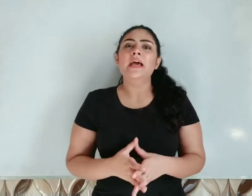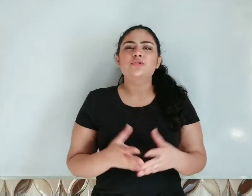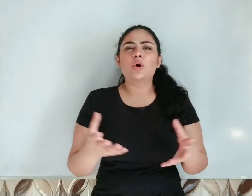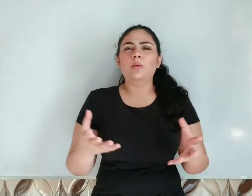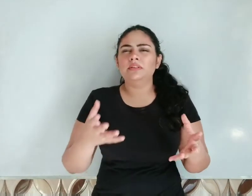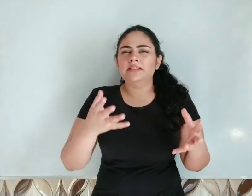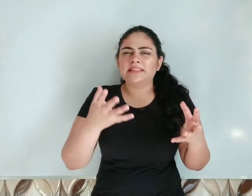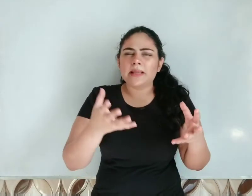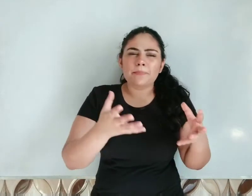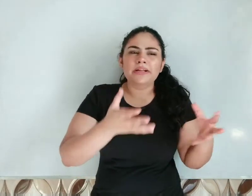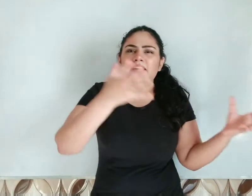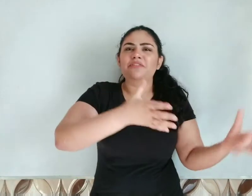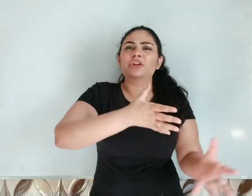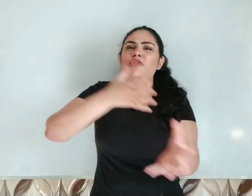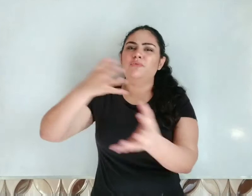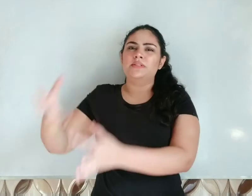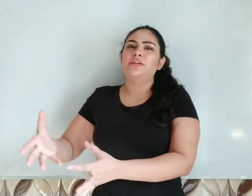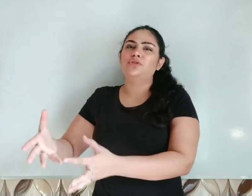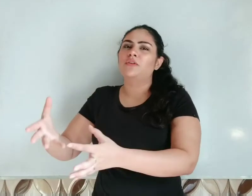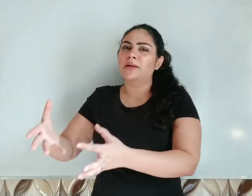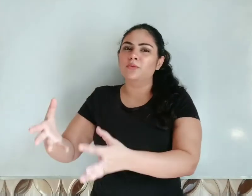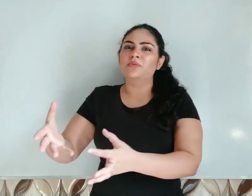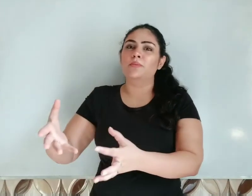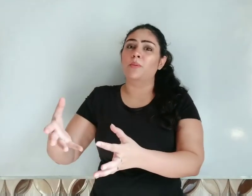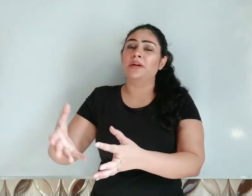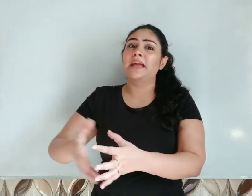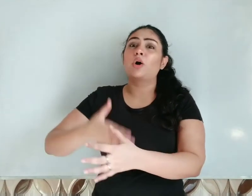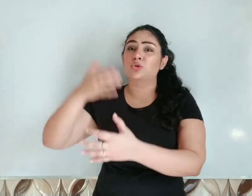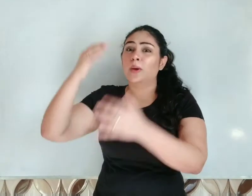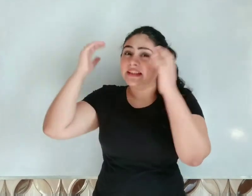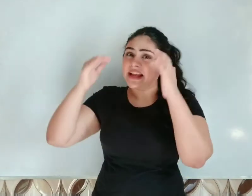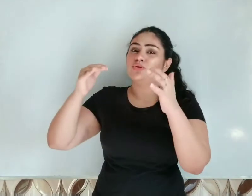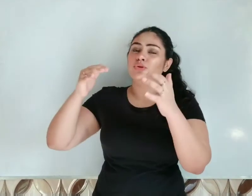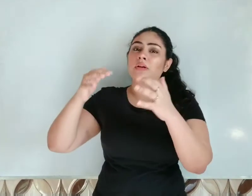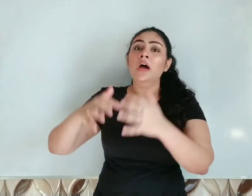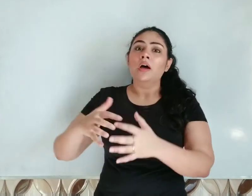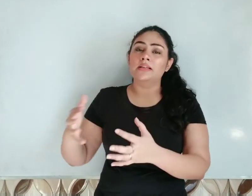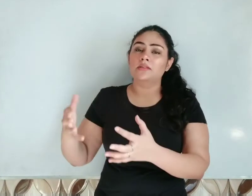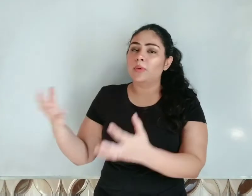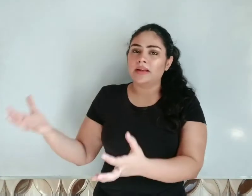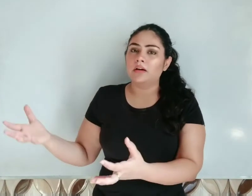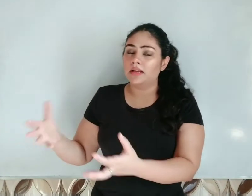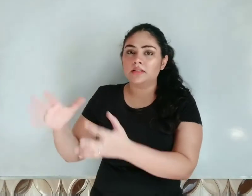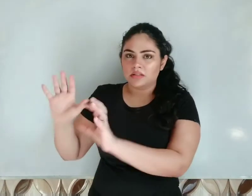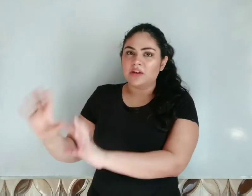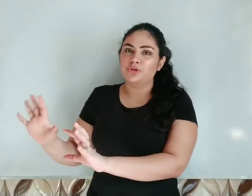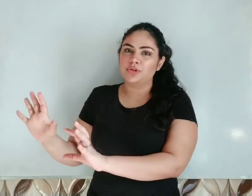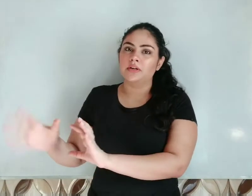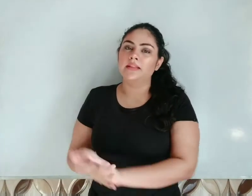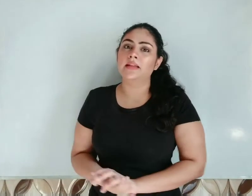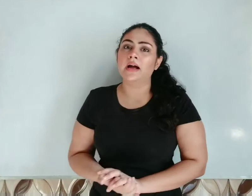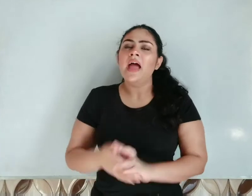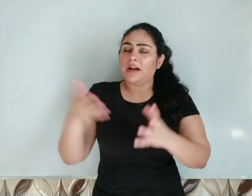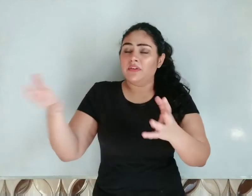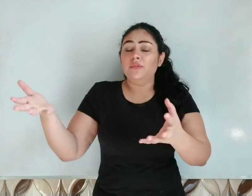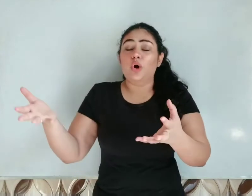so simple delivery of possession of that movable property and also intention is sufficient in that. And when we talk